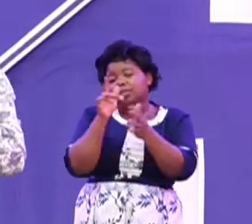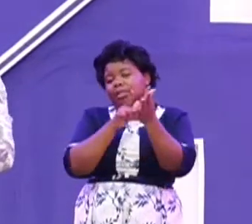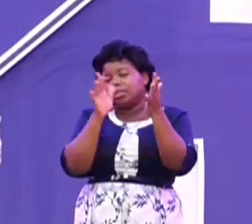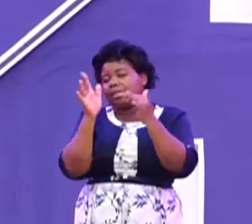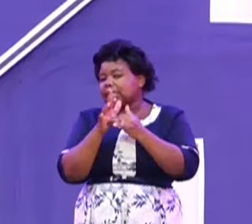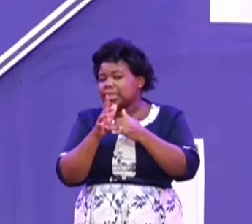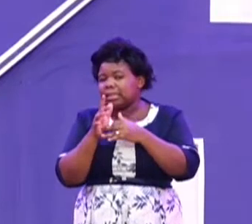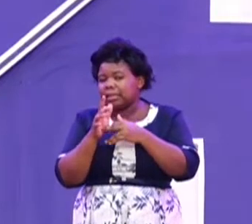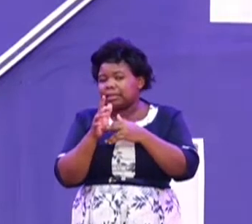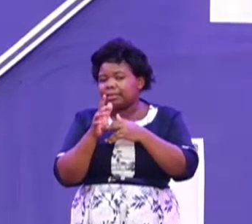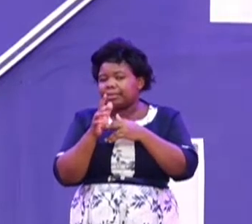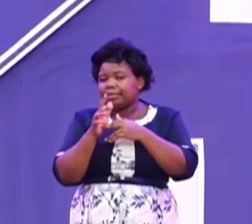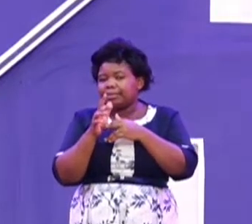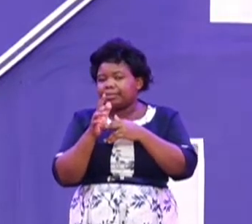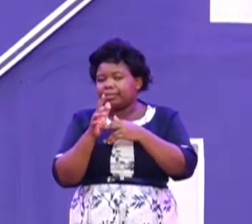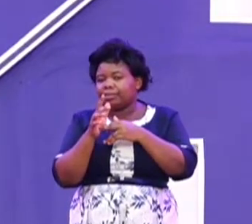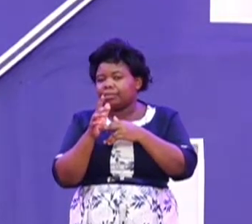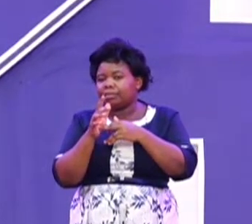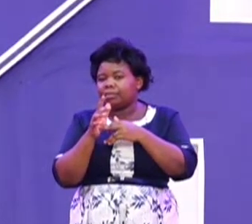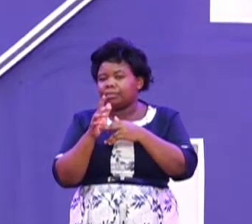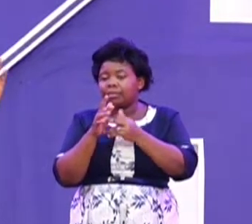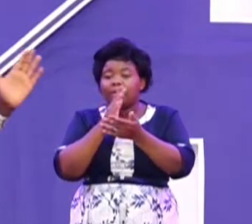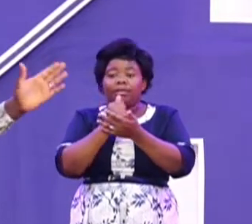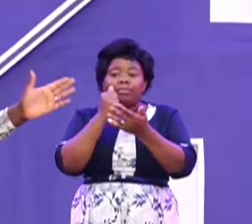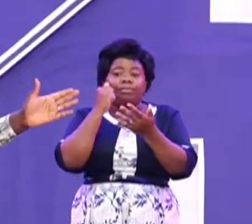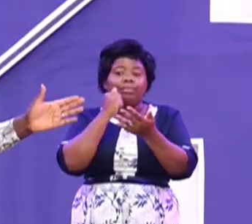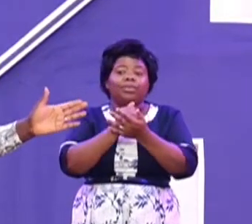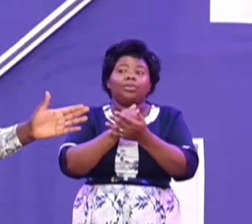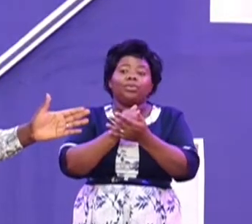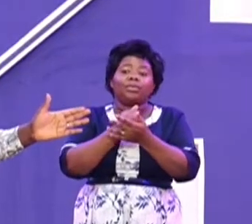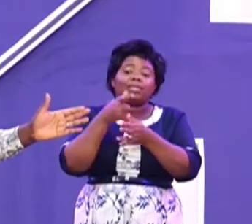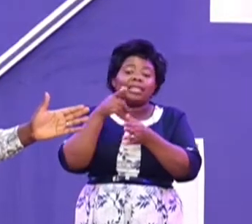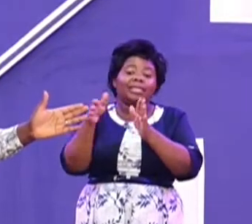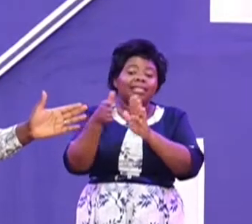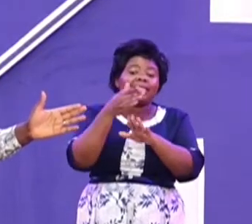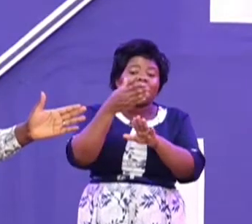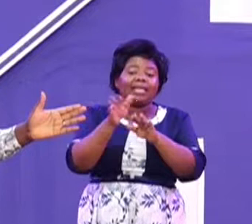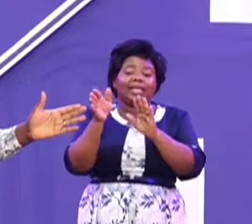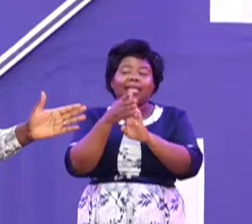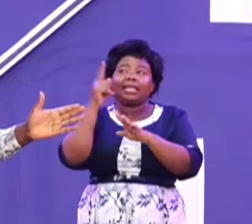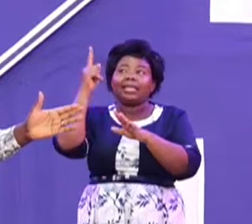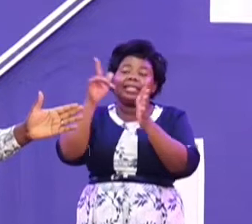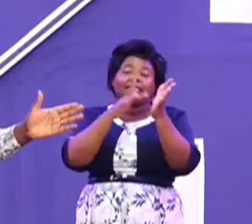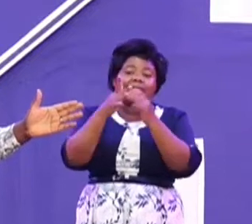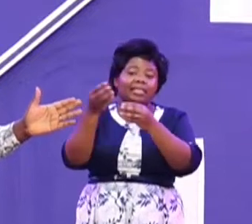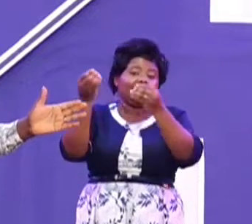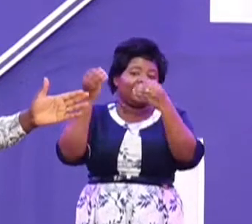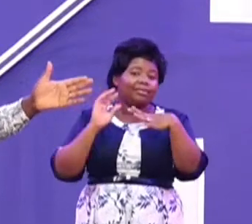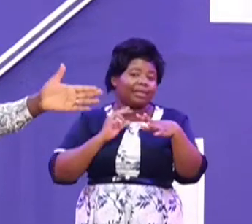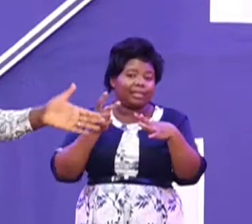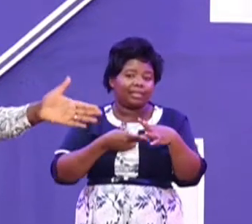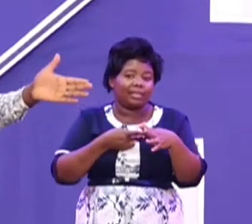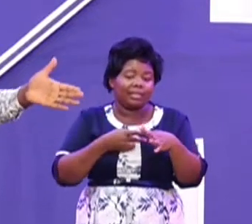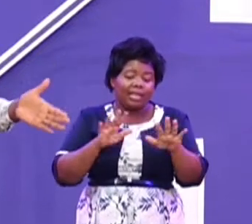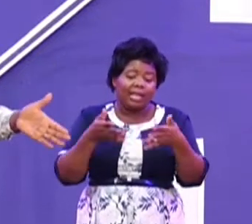Yesu kenyini. Because that's the marking guide he gave us. Kubanga enkuluzo jyatuwa. How he